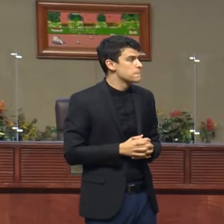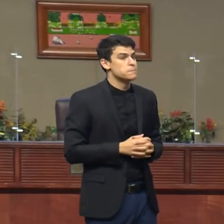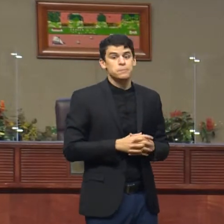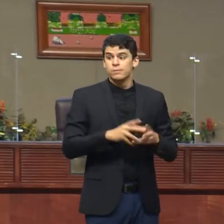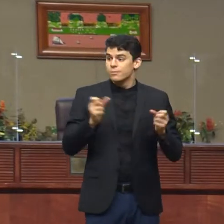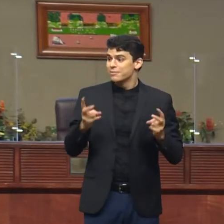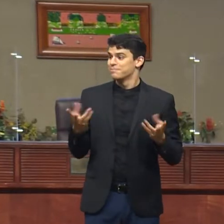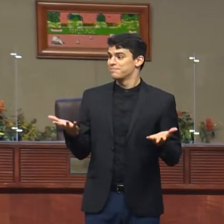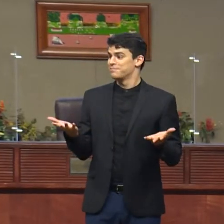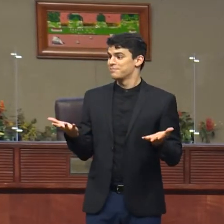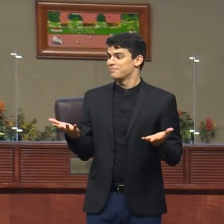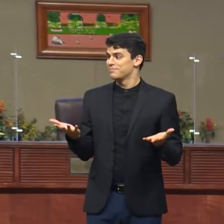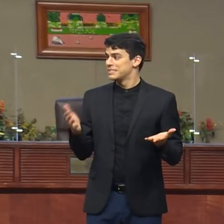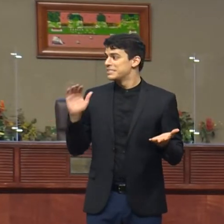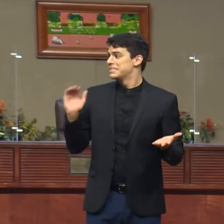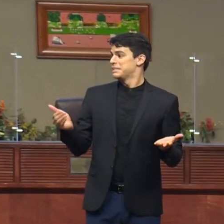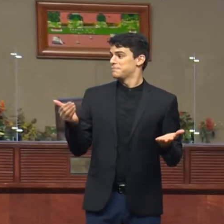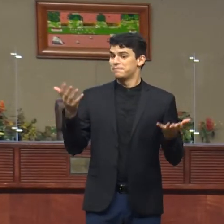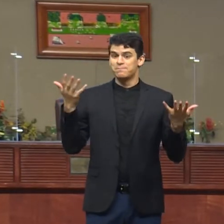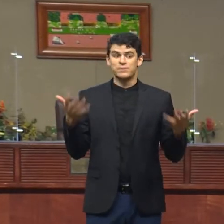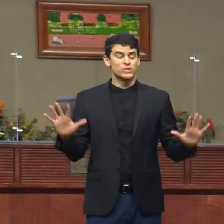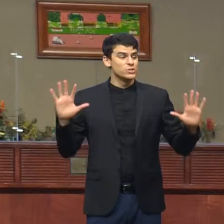Okay, looks like that's it.